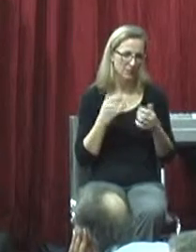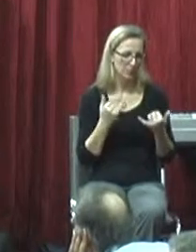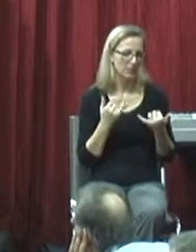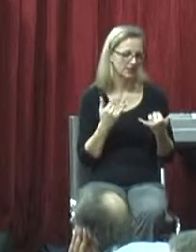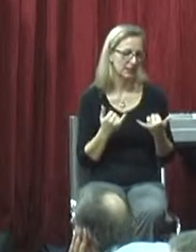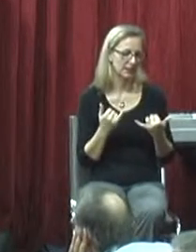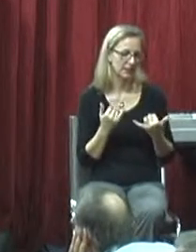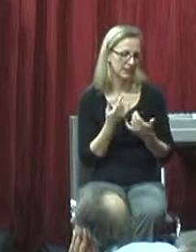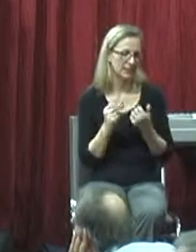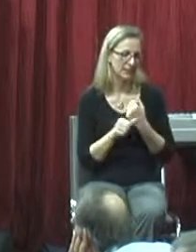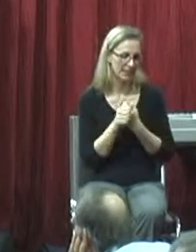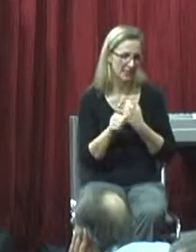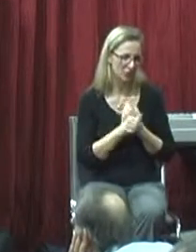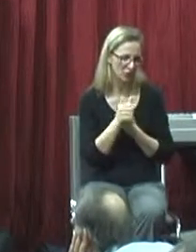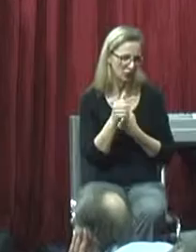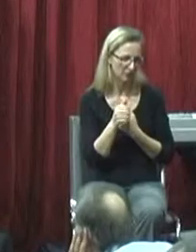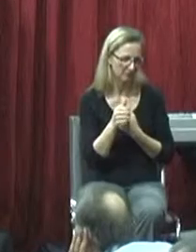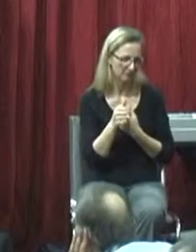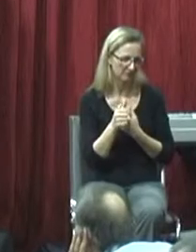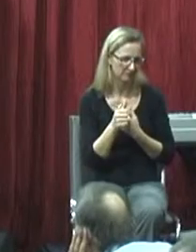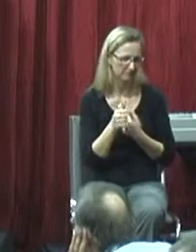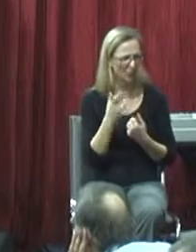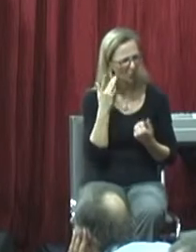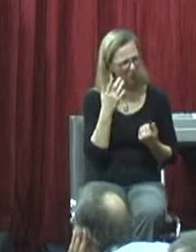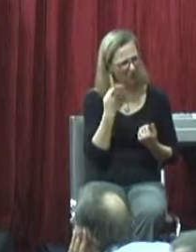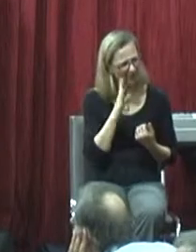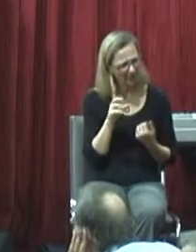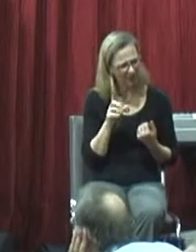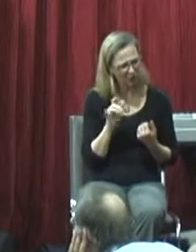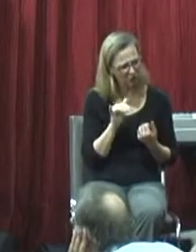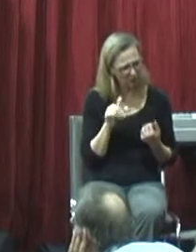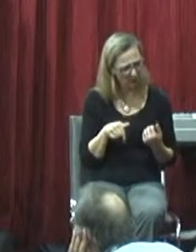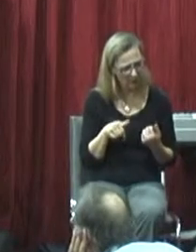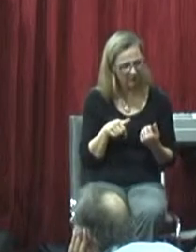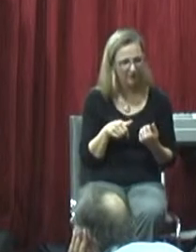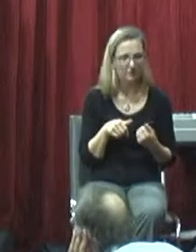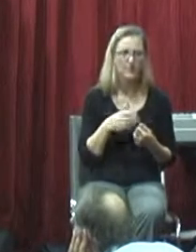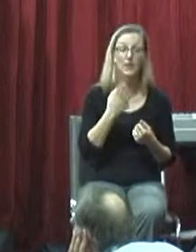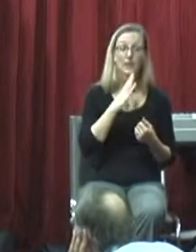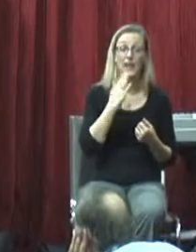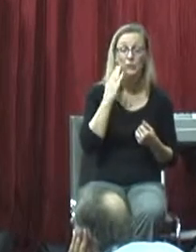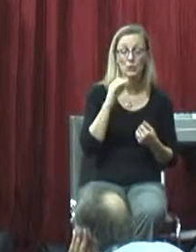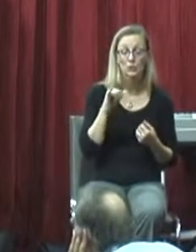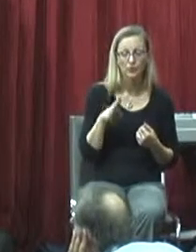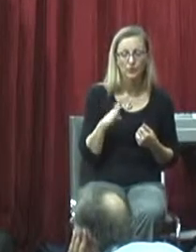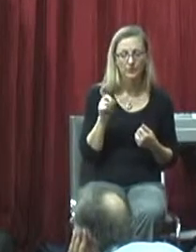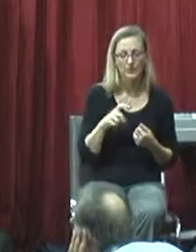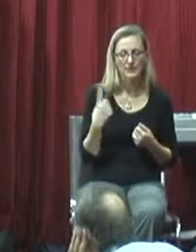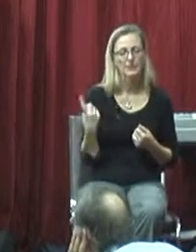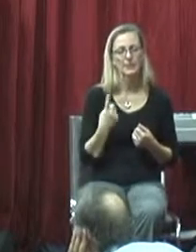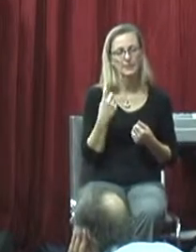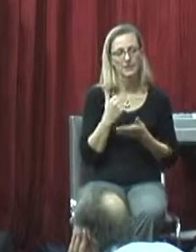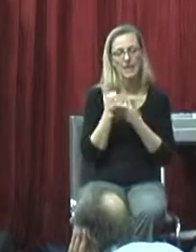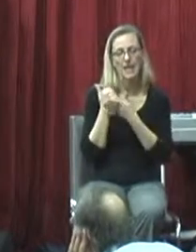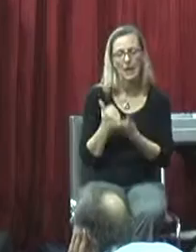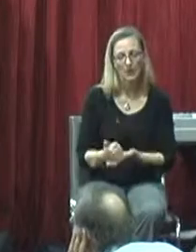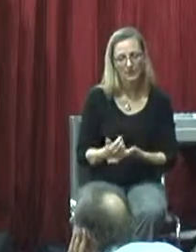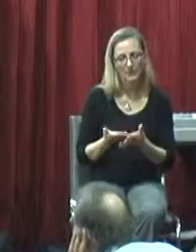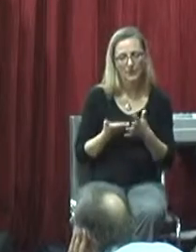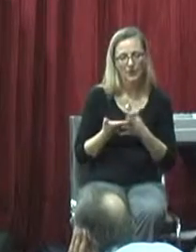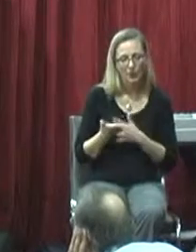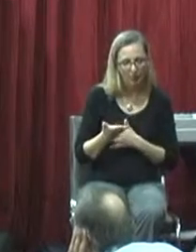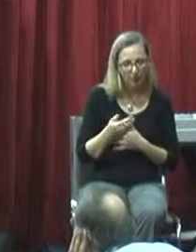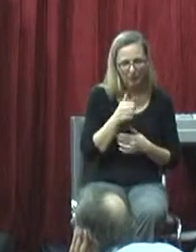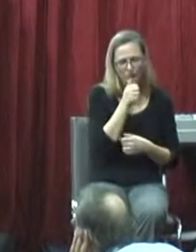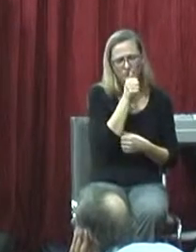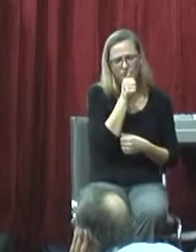danger. Why did God do this? God knew that Jacob needed something to enable him to get through, to endure